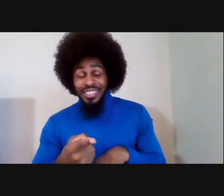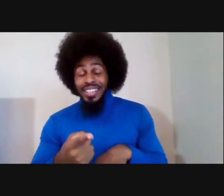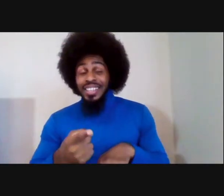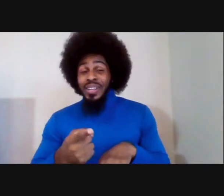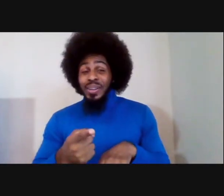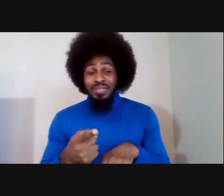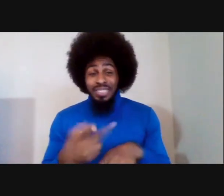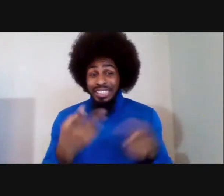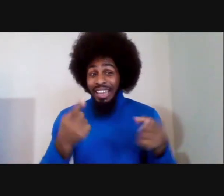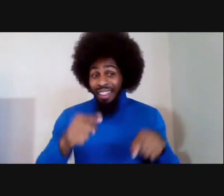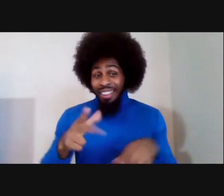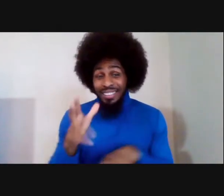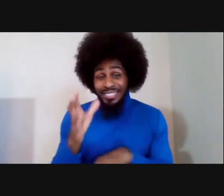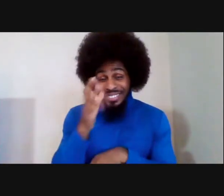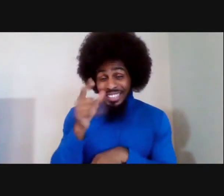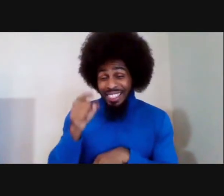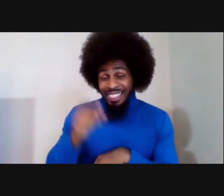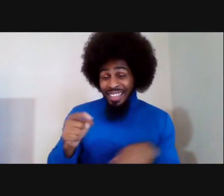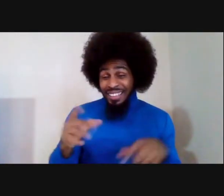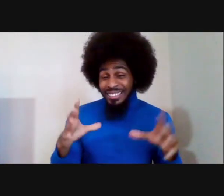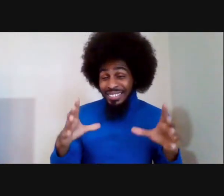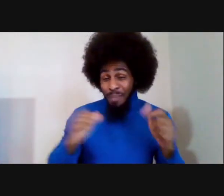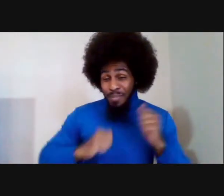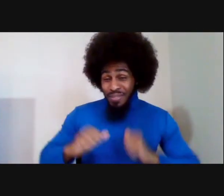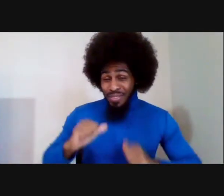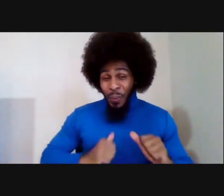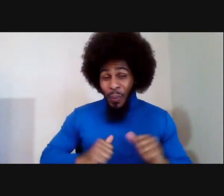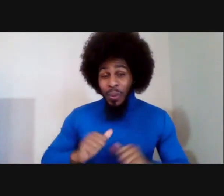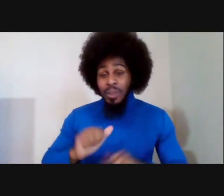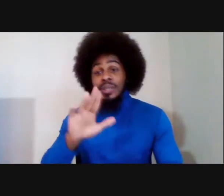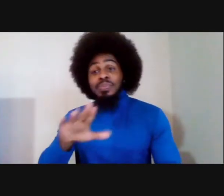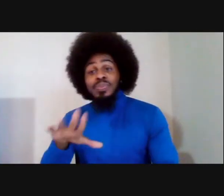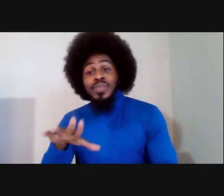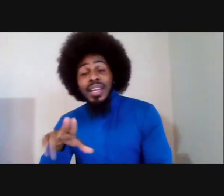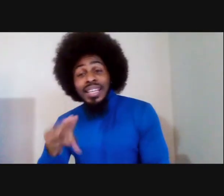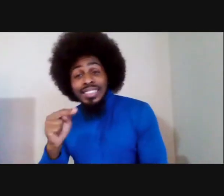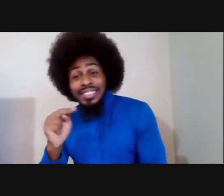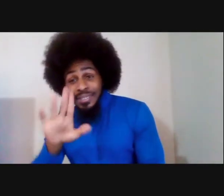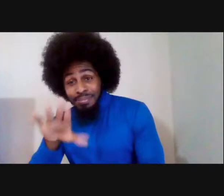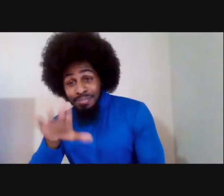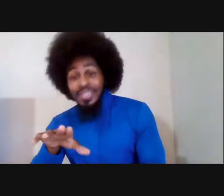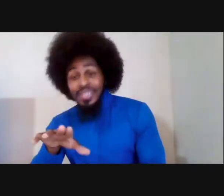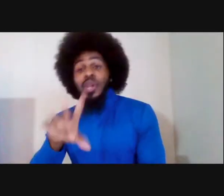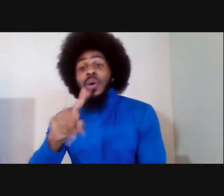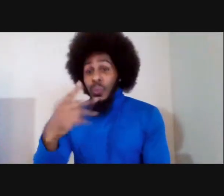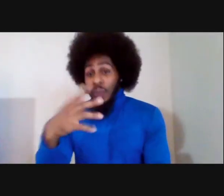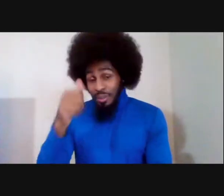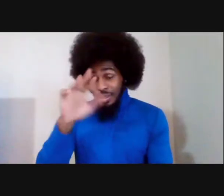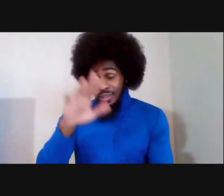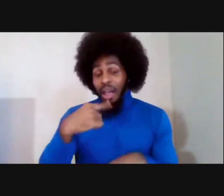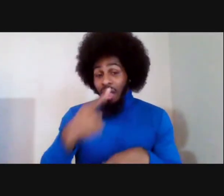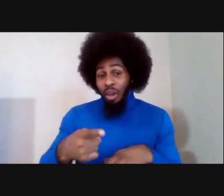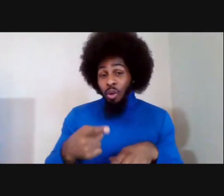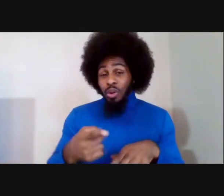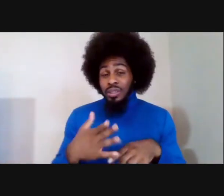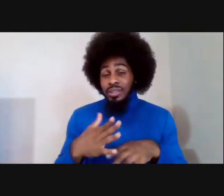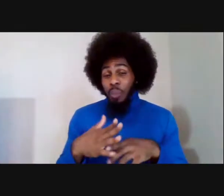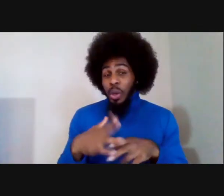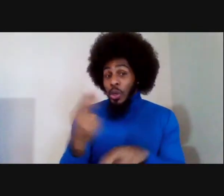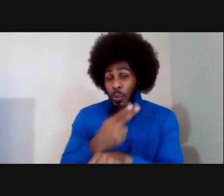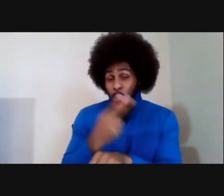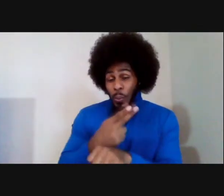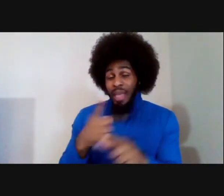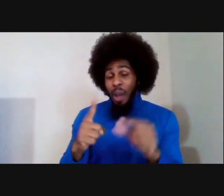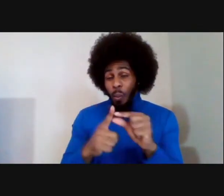auntie from now on because it's a serious title. Ain't it something? I was like, okay. She is also, if I could tell